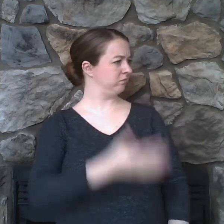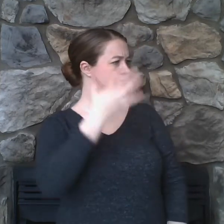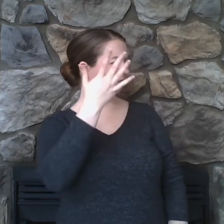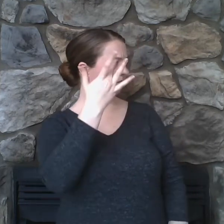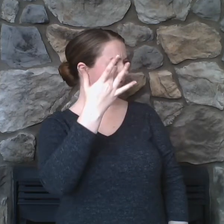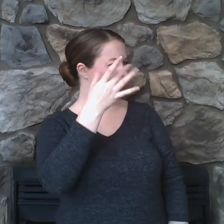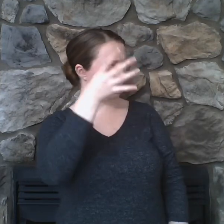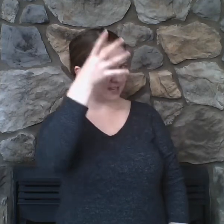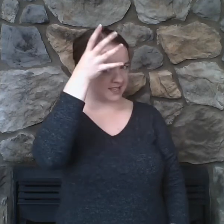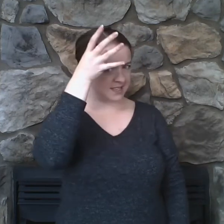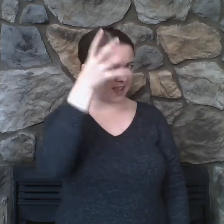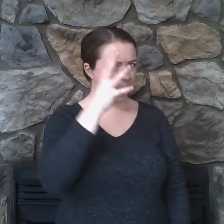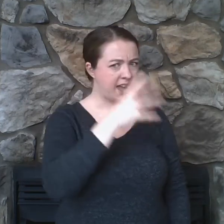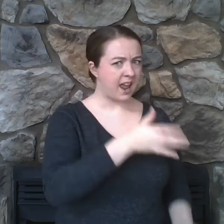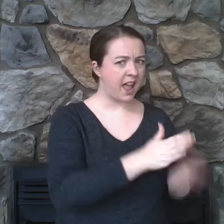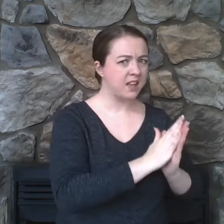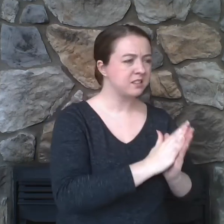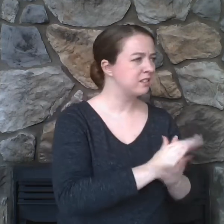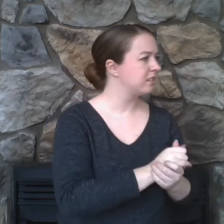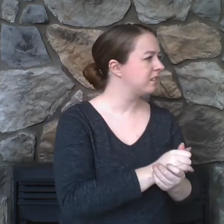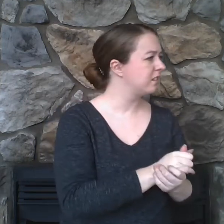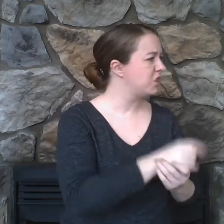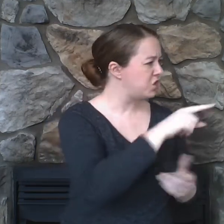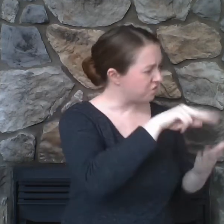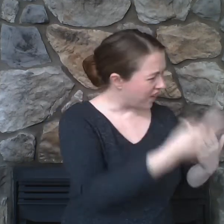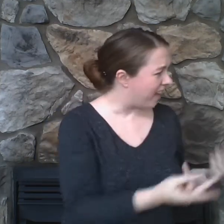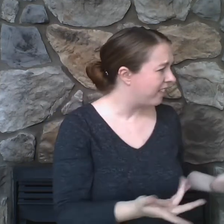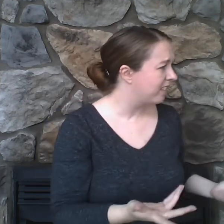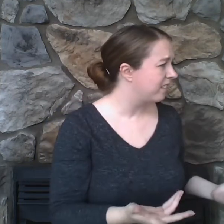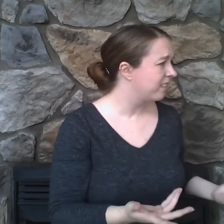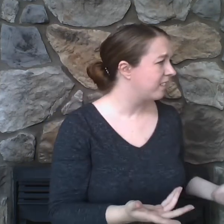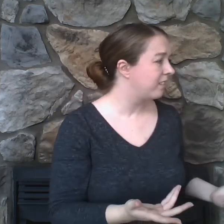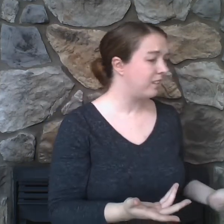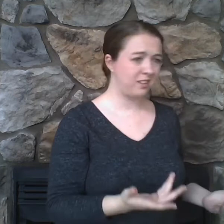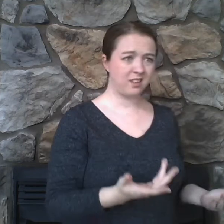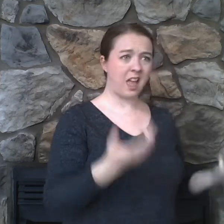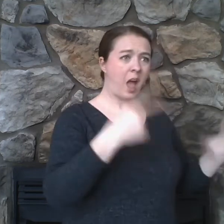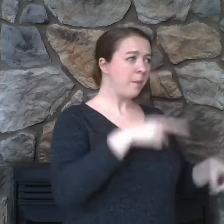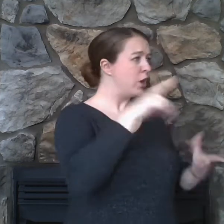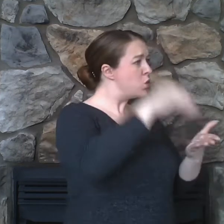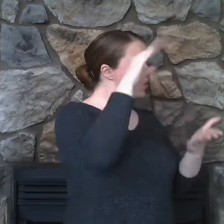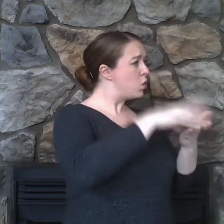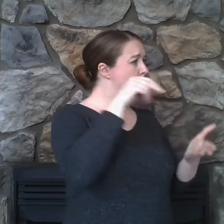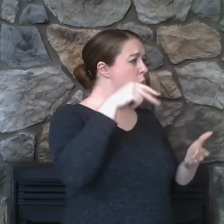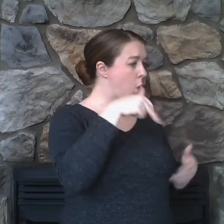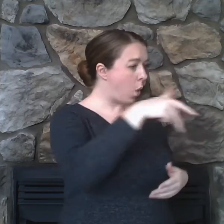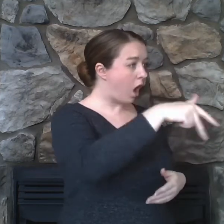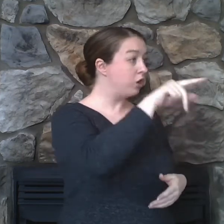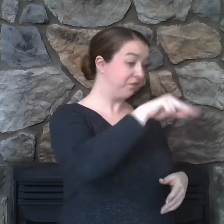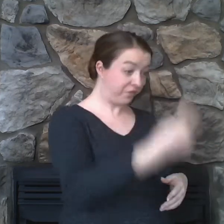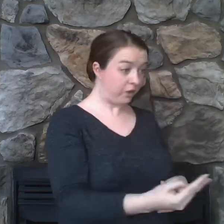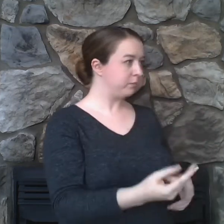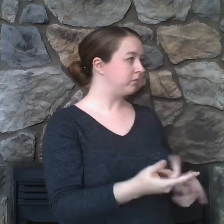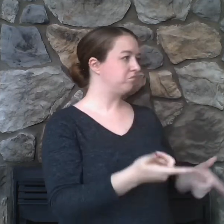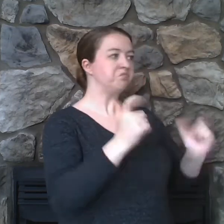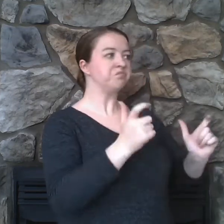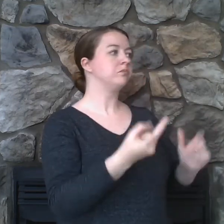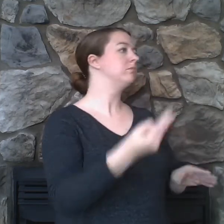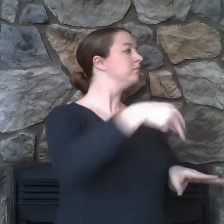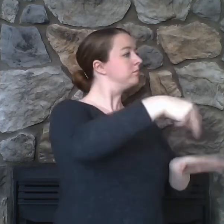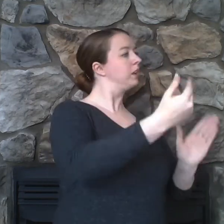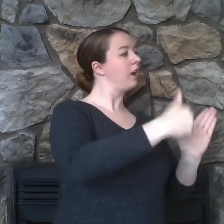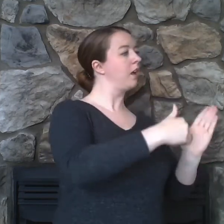fell? Her dad asked. When you were learning to walk, you'd fall down and get right back up.